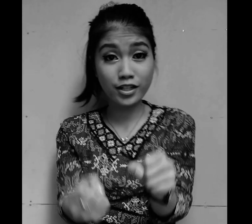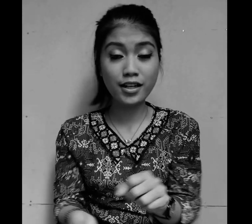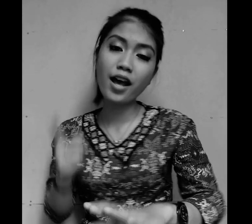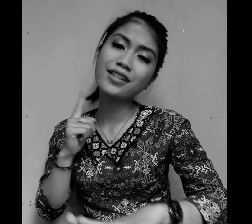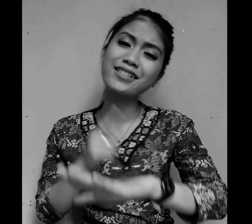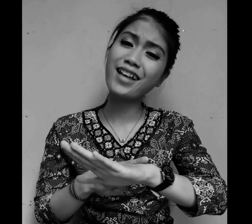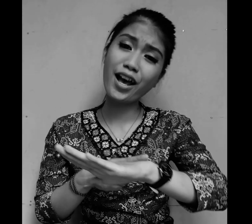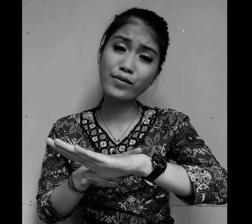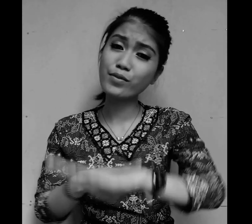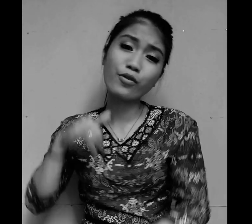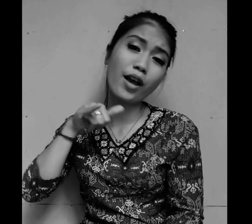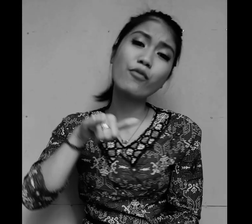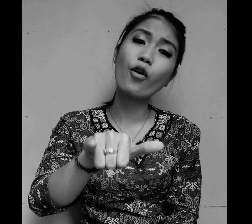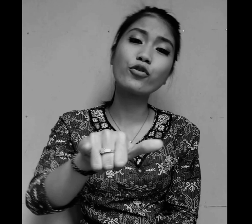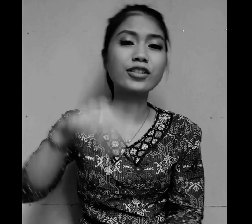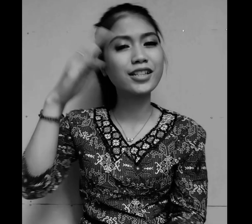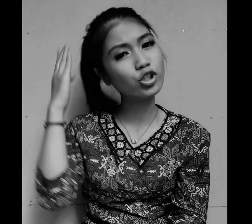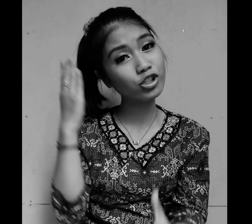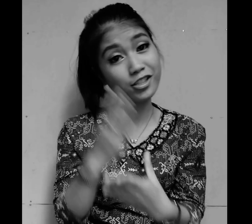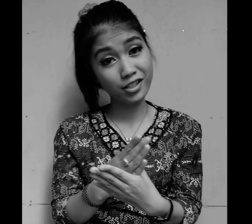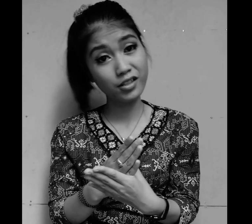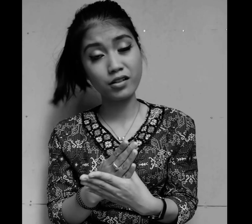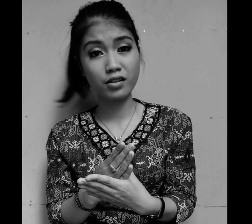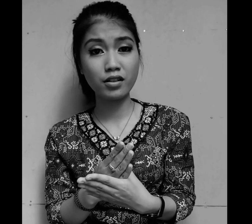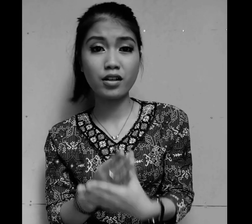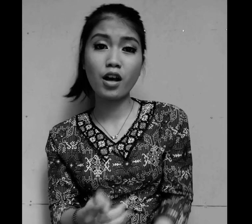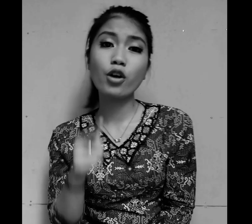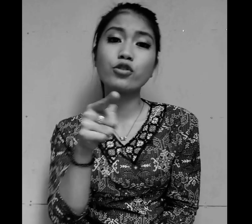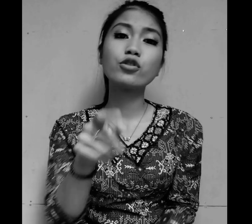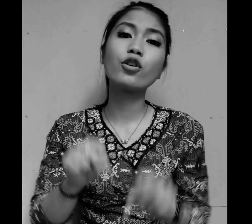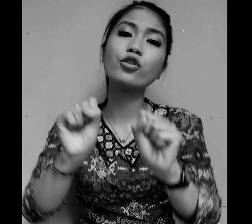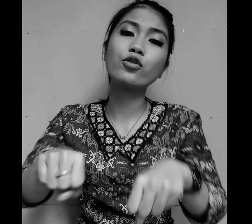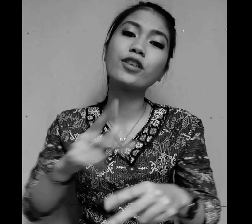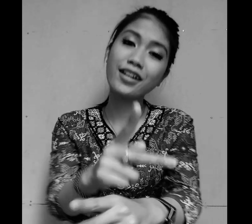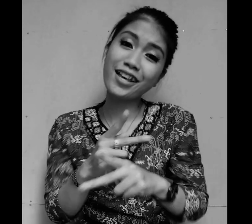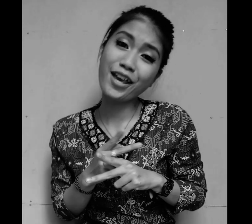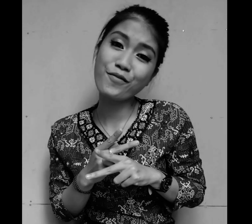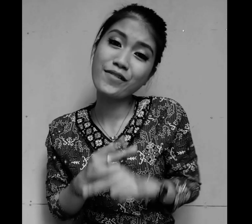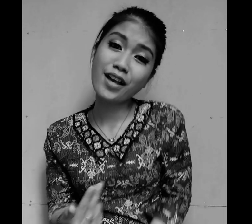broken, time's forever frozen still. So you can keep